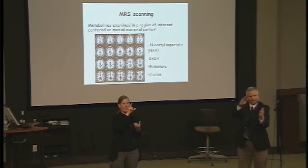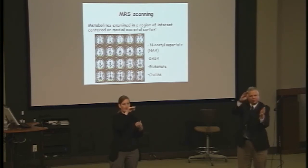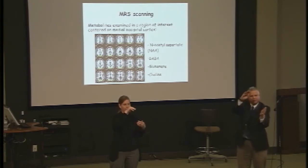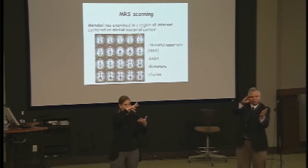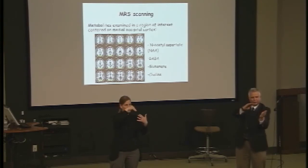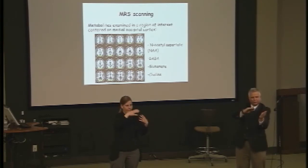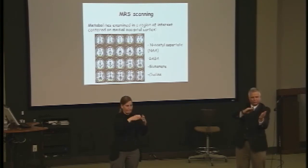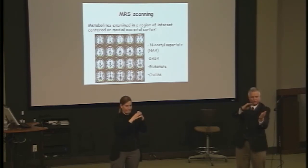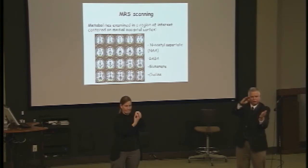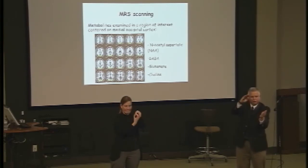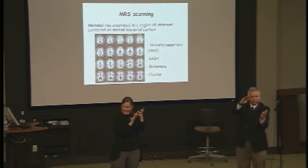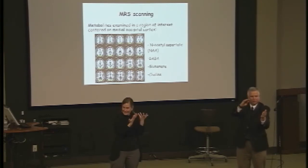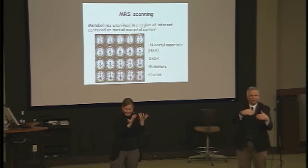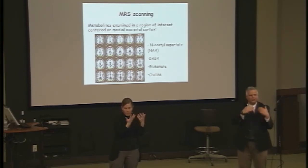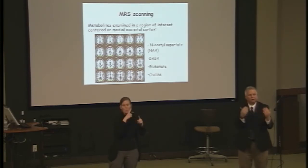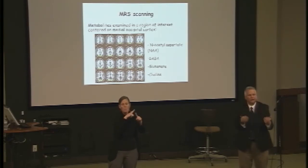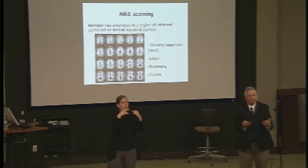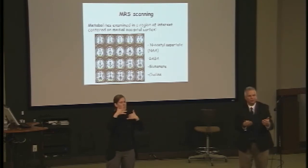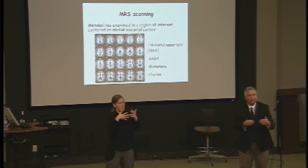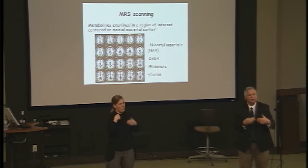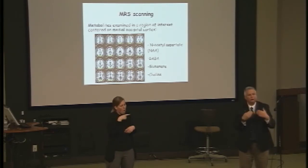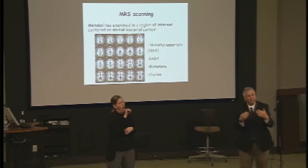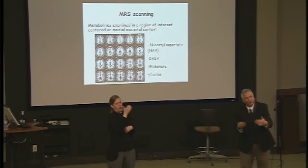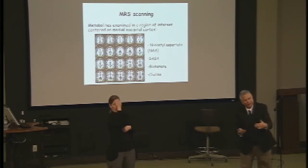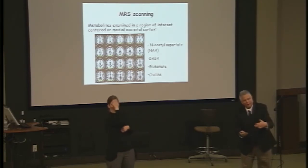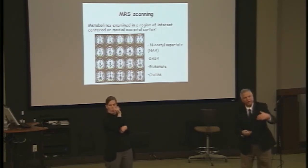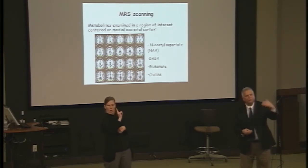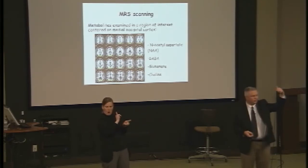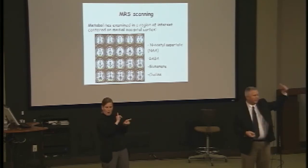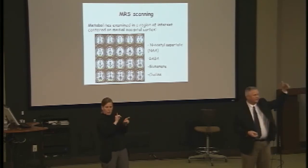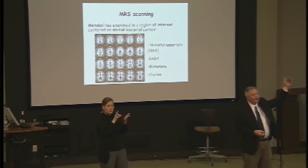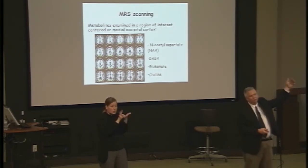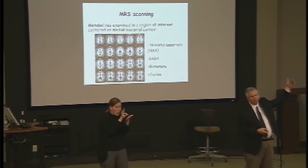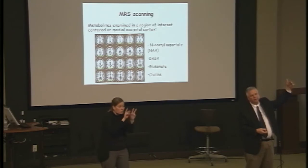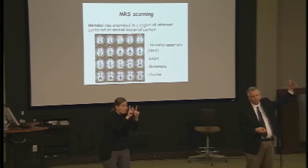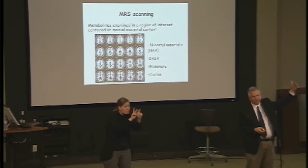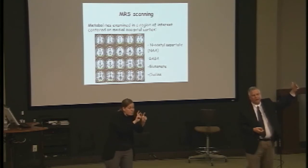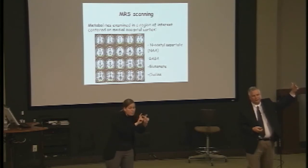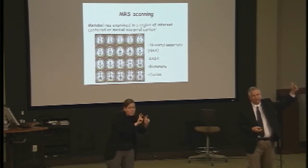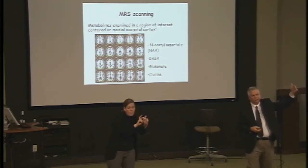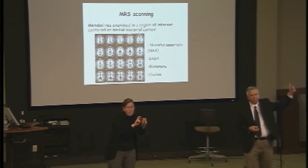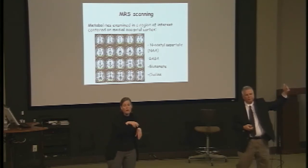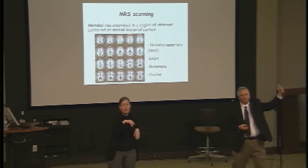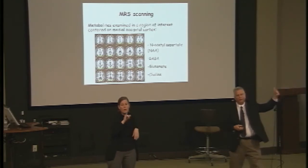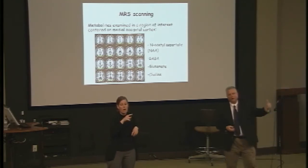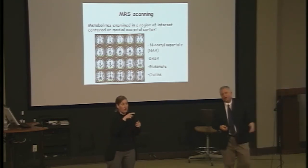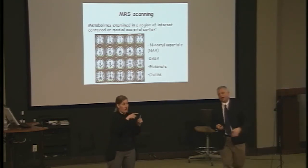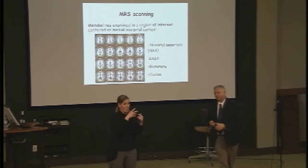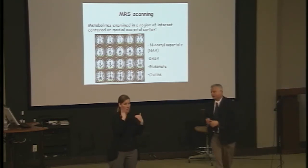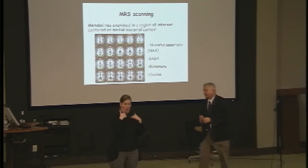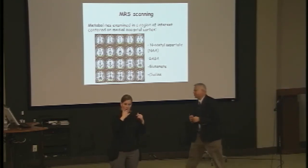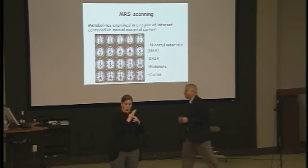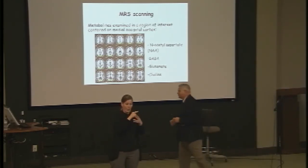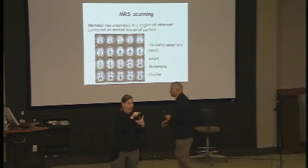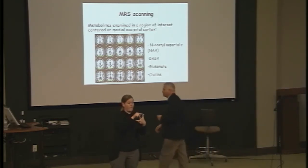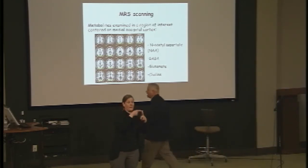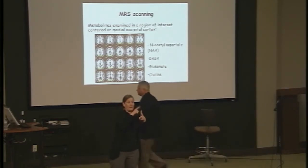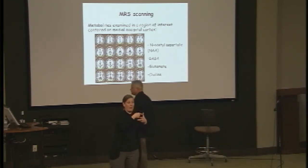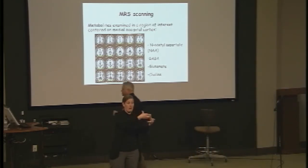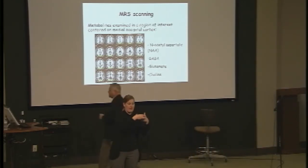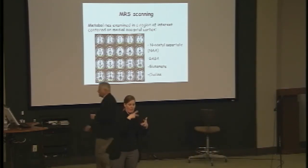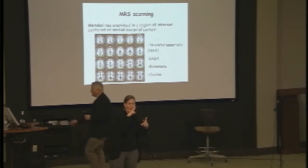numbers, those individual different scores on expression early on, predict how well they read at time 3. So this is